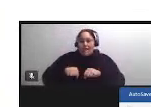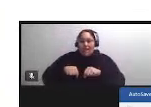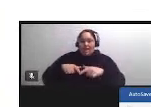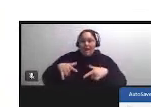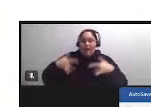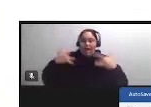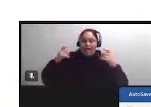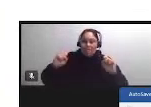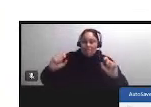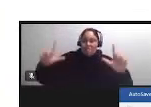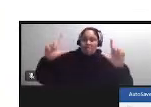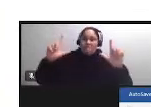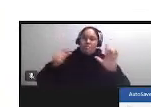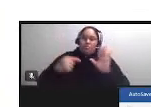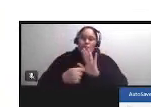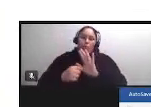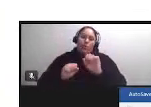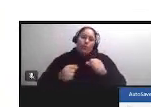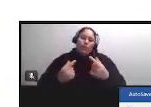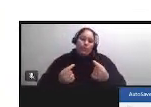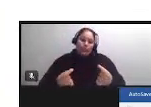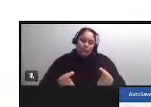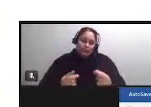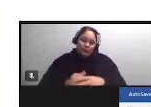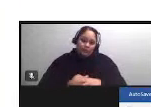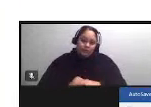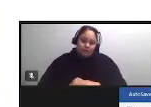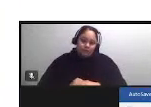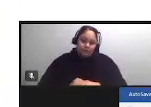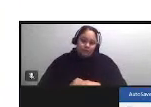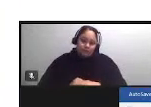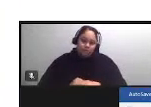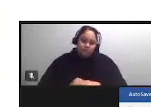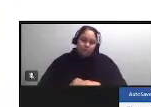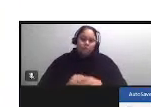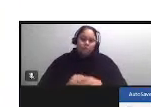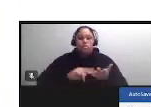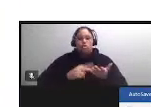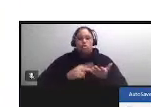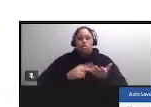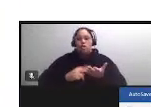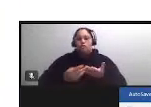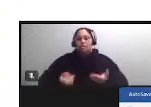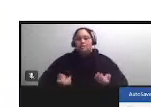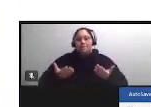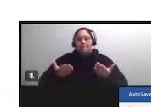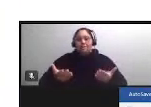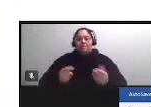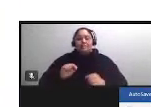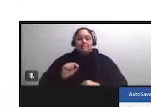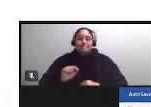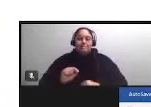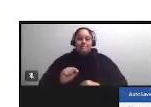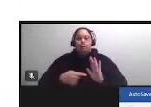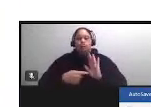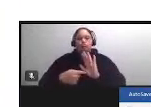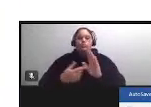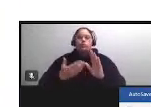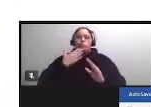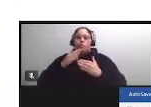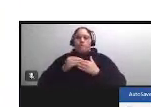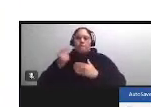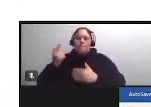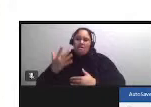that live demonstration, Chairperson. And then the translation services that was alluded to by